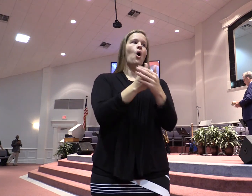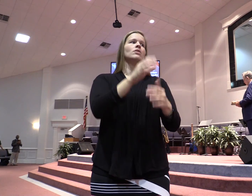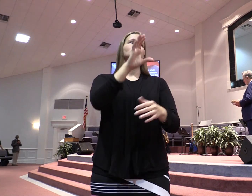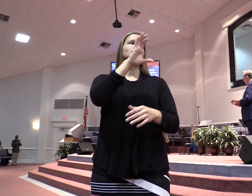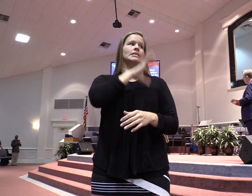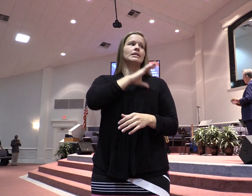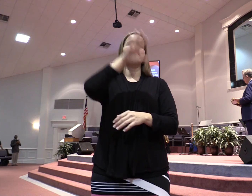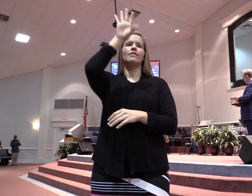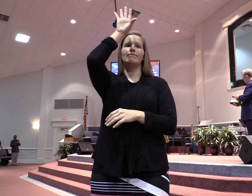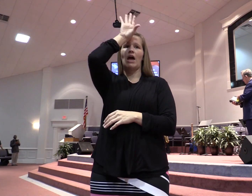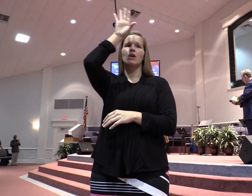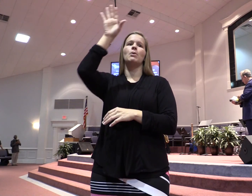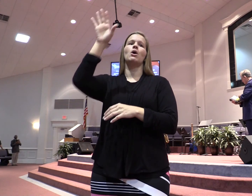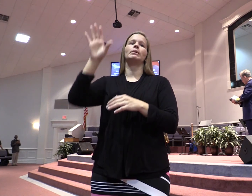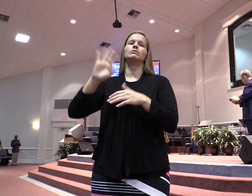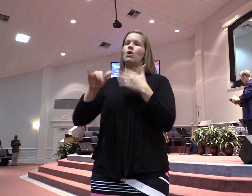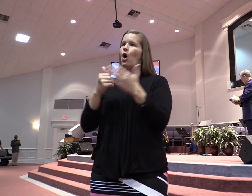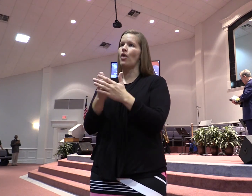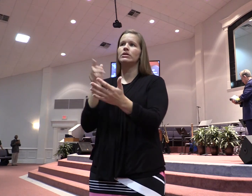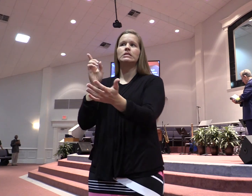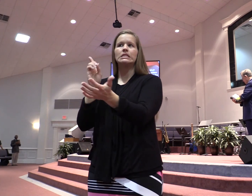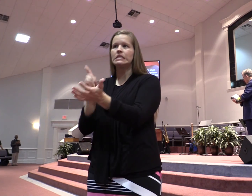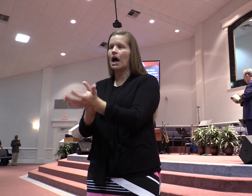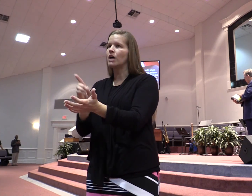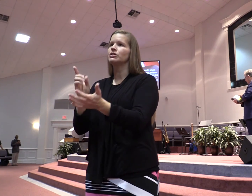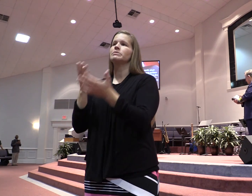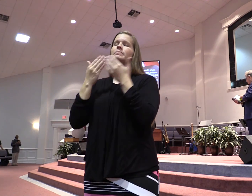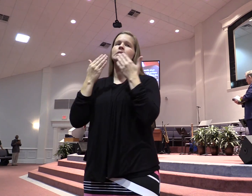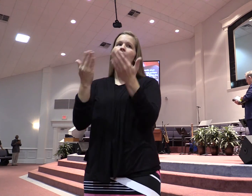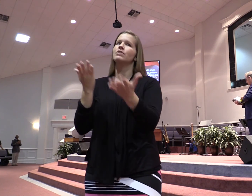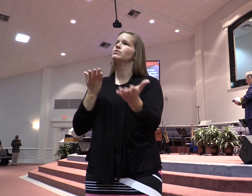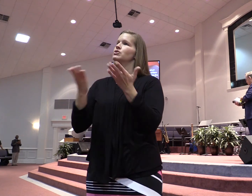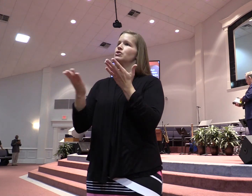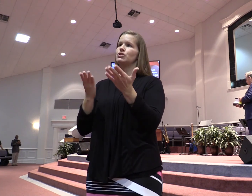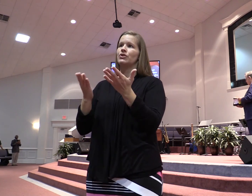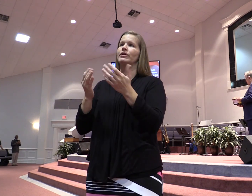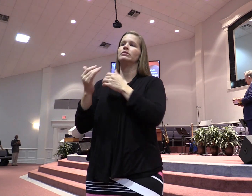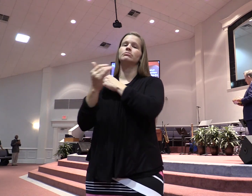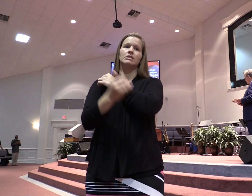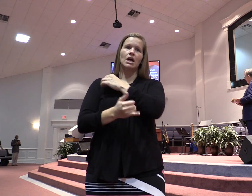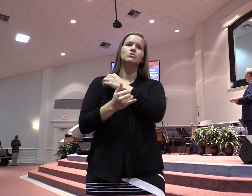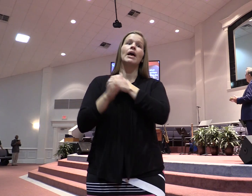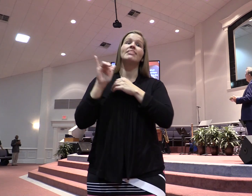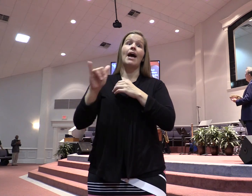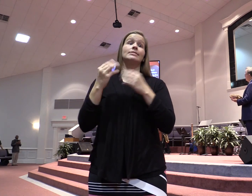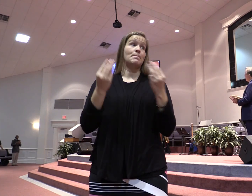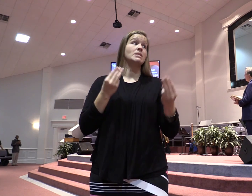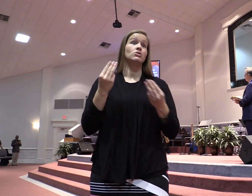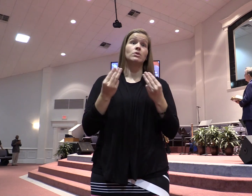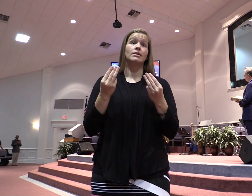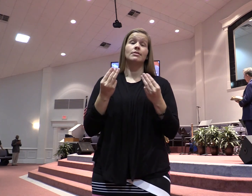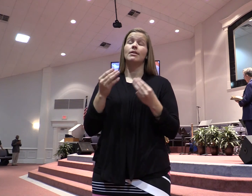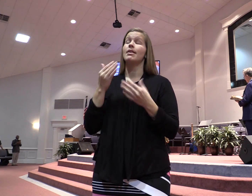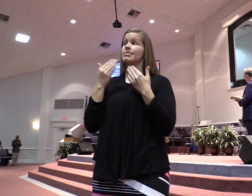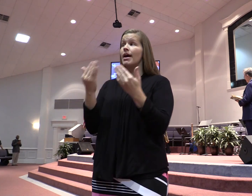fire department, in healthcare. Thank you for serving your country, and that is a ministry. Thank you for caring